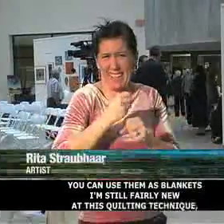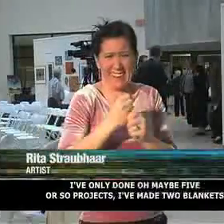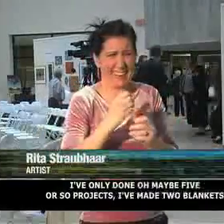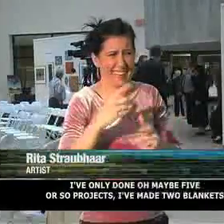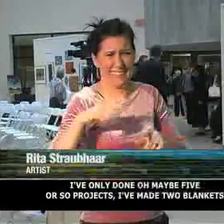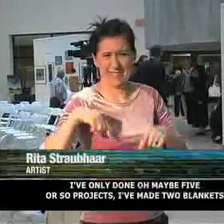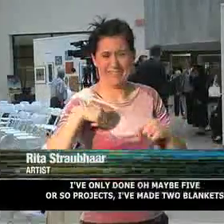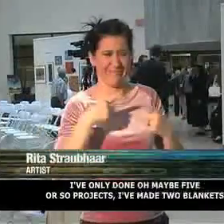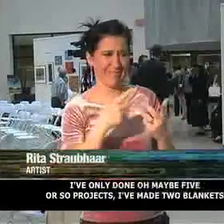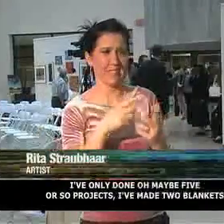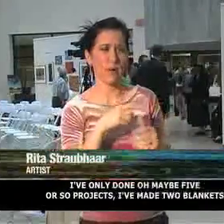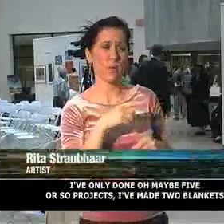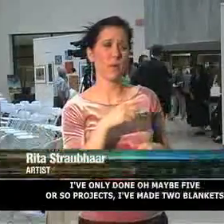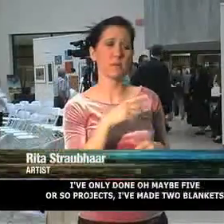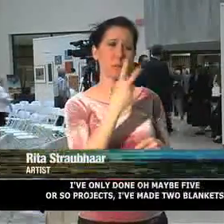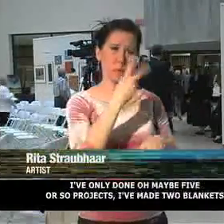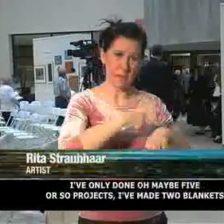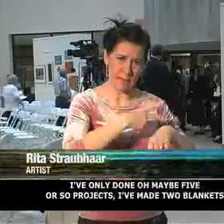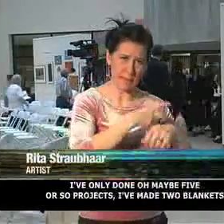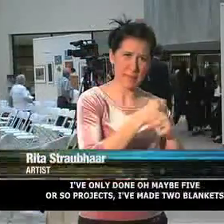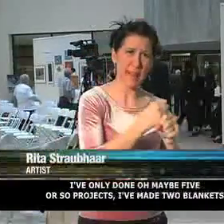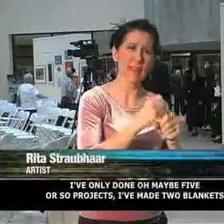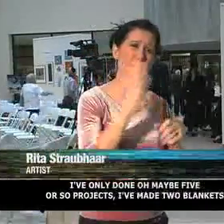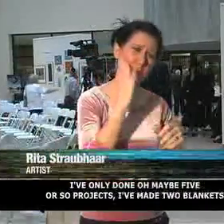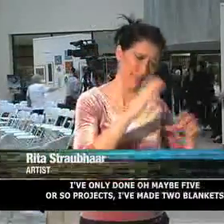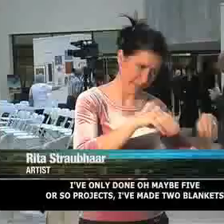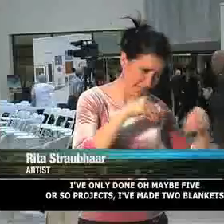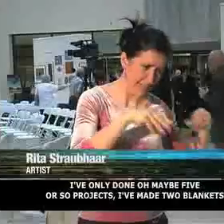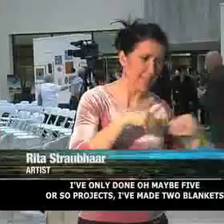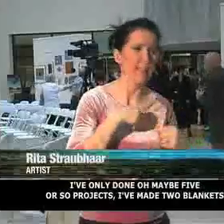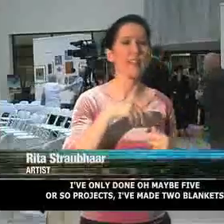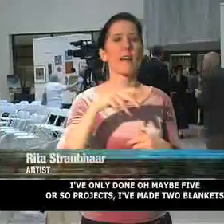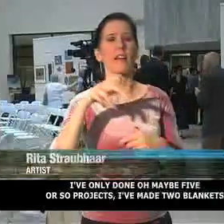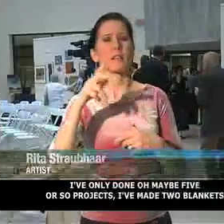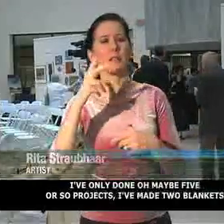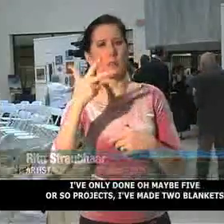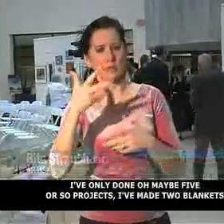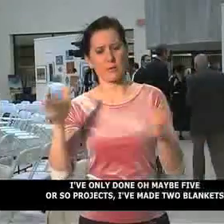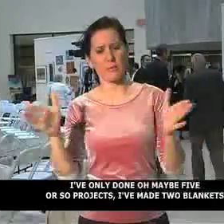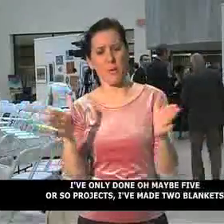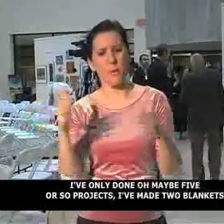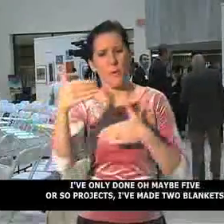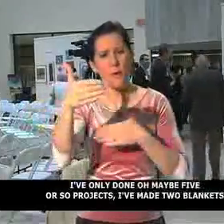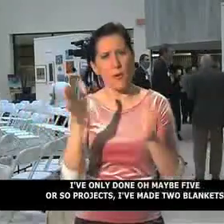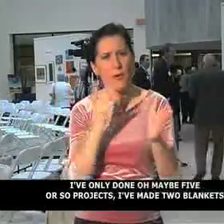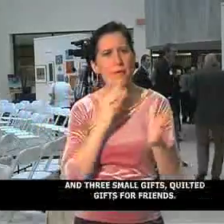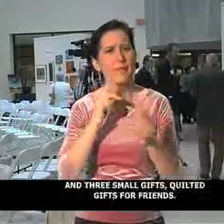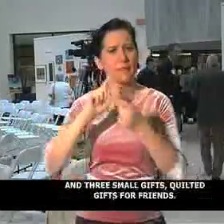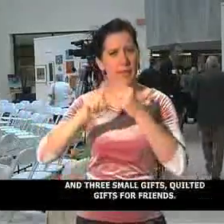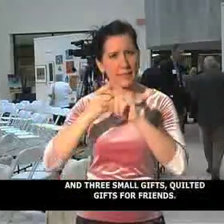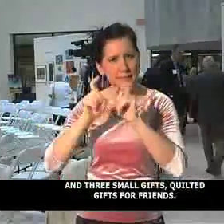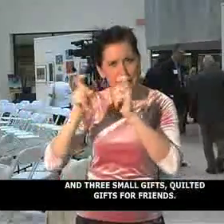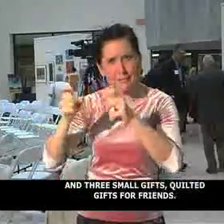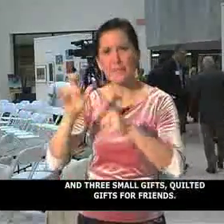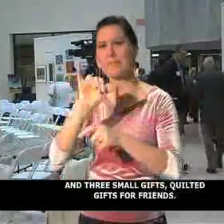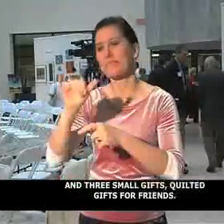only done, maybe 5 or so projects. I've made 2 blankets and 3 small